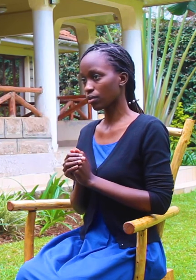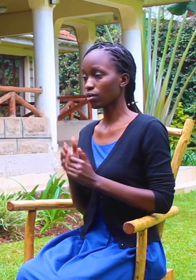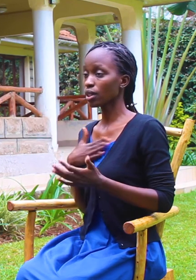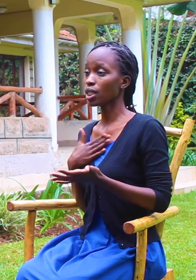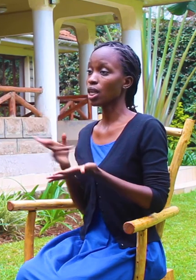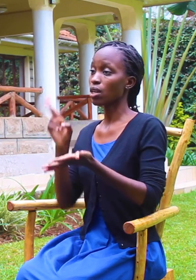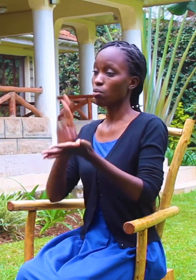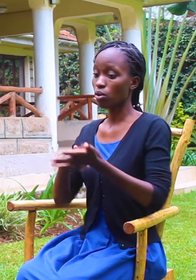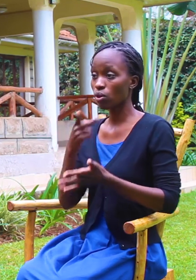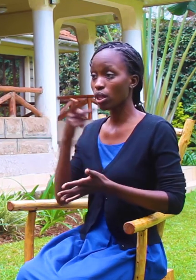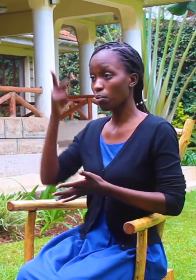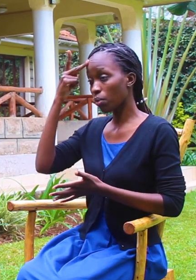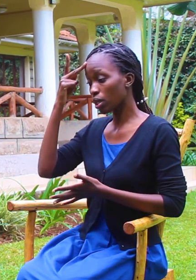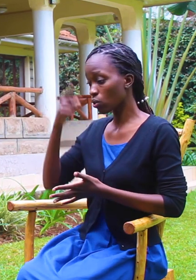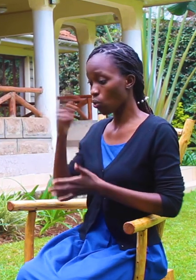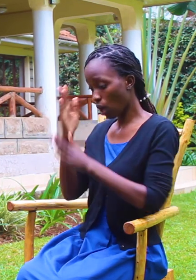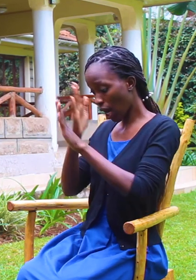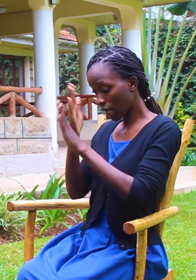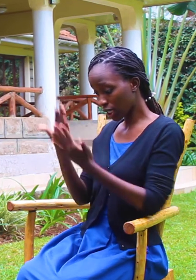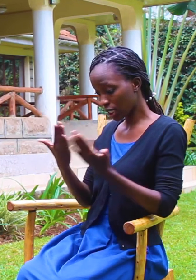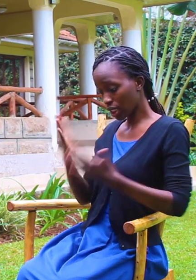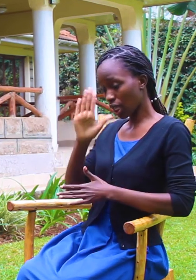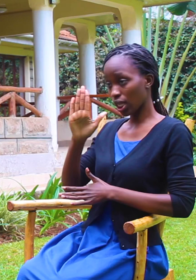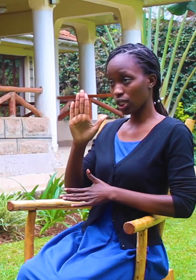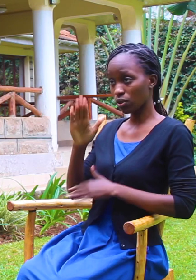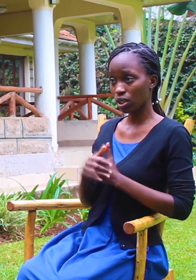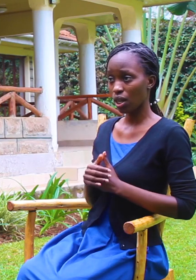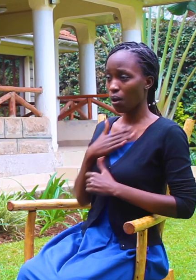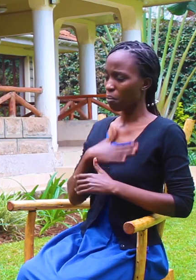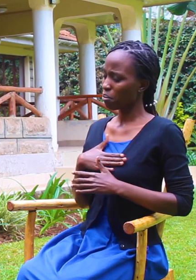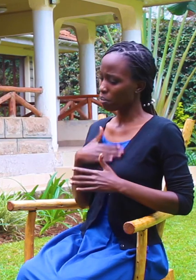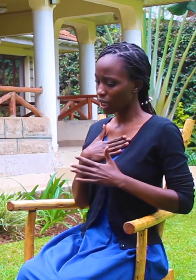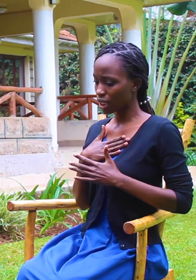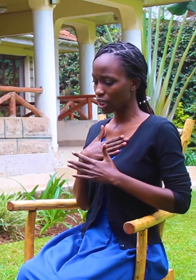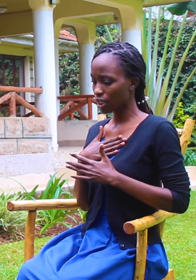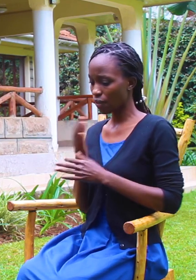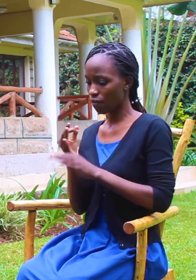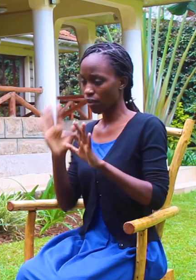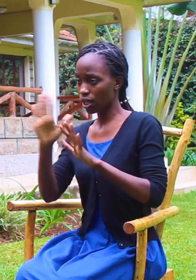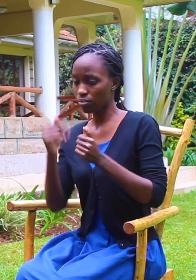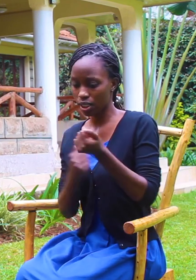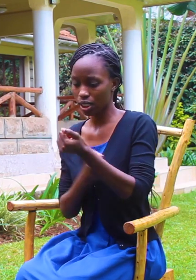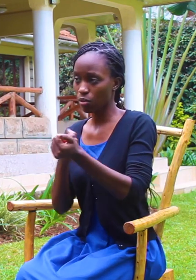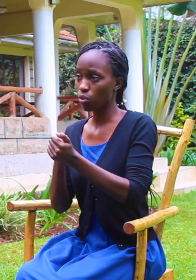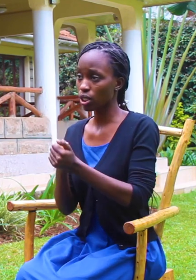those parents who are hiding their children in the house, let them out, support them, give them